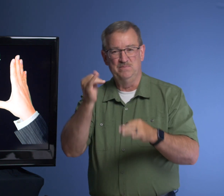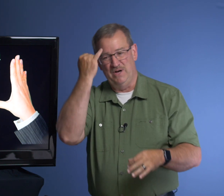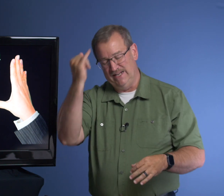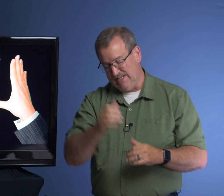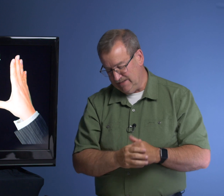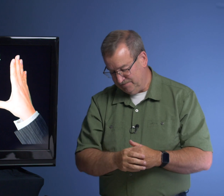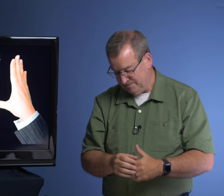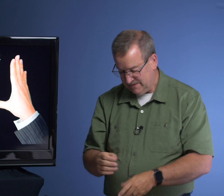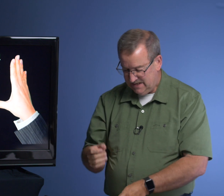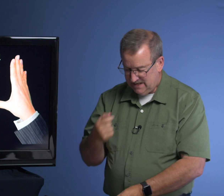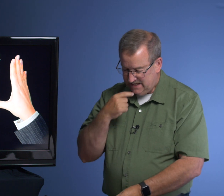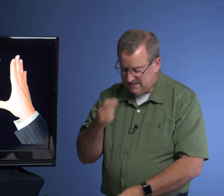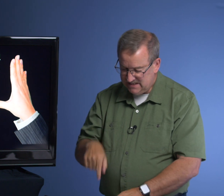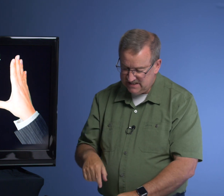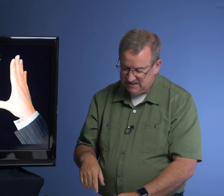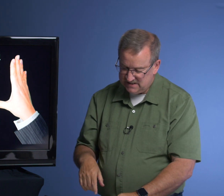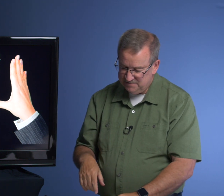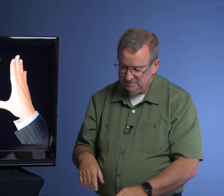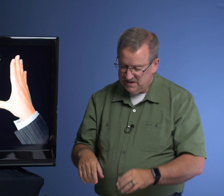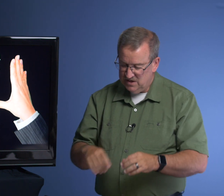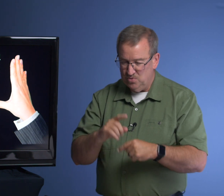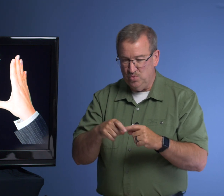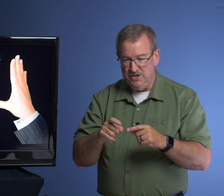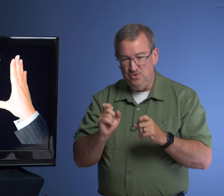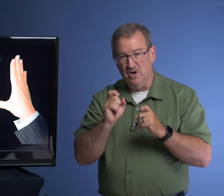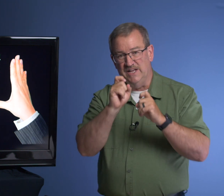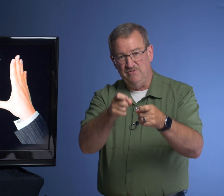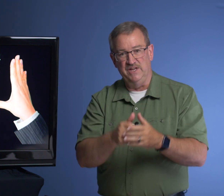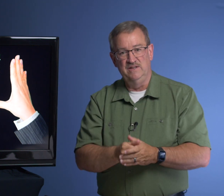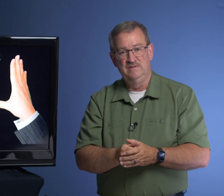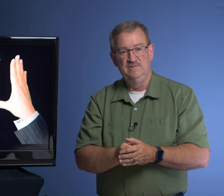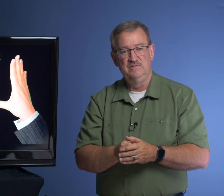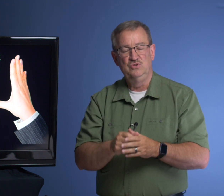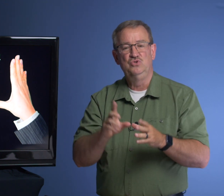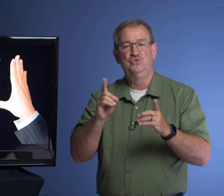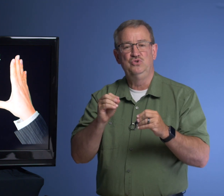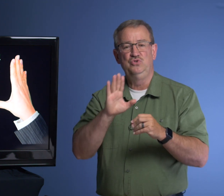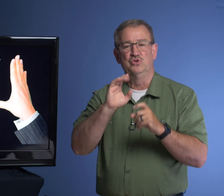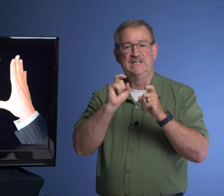simple idea. He says this, when you are giving, do your